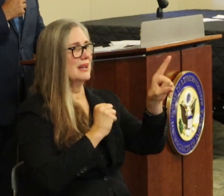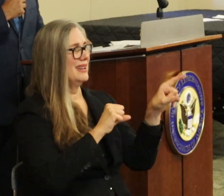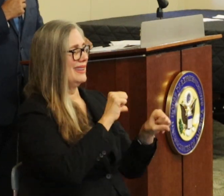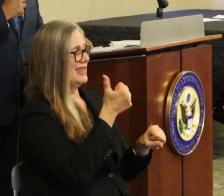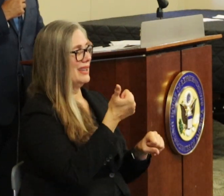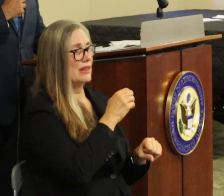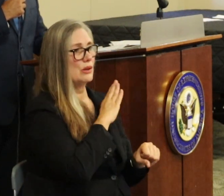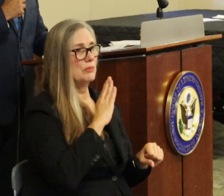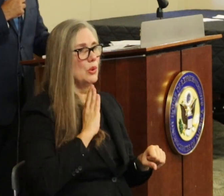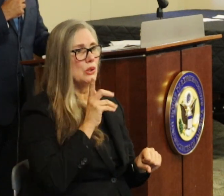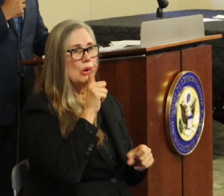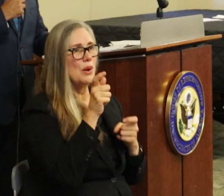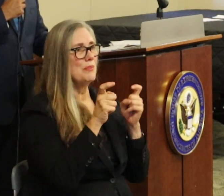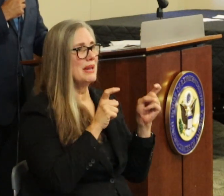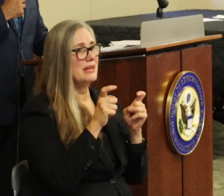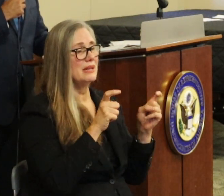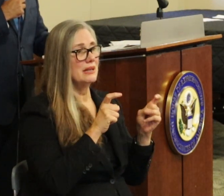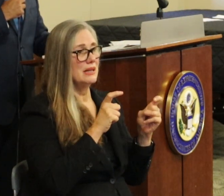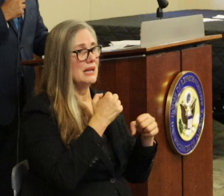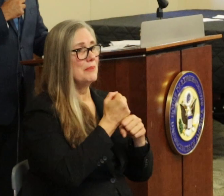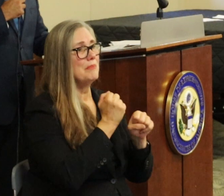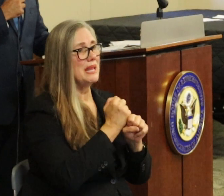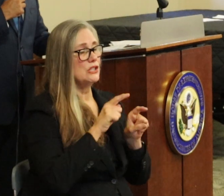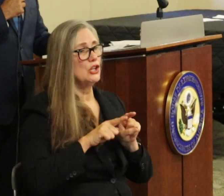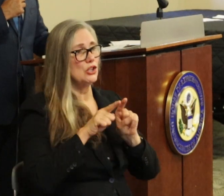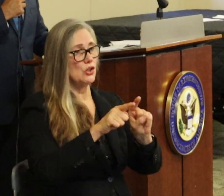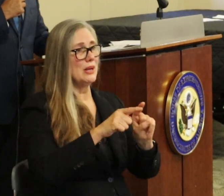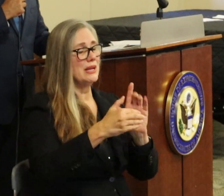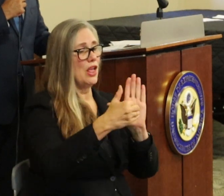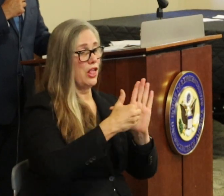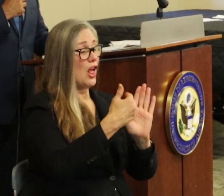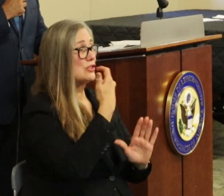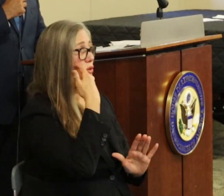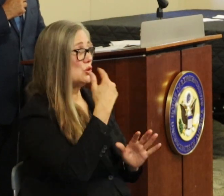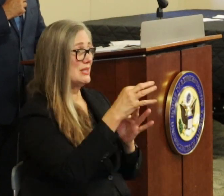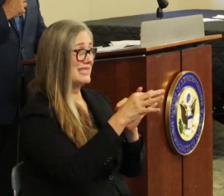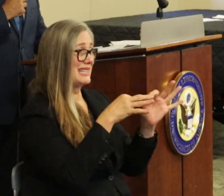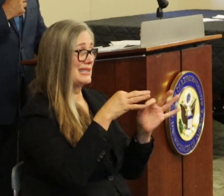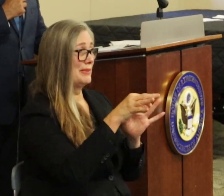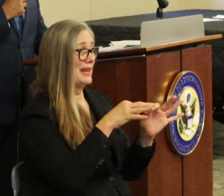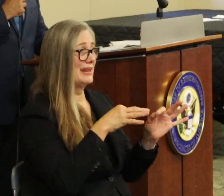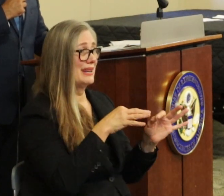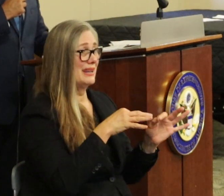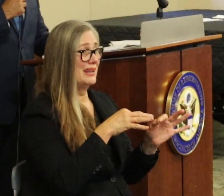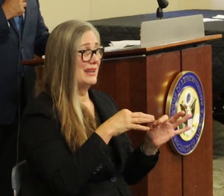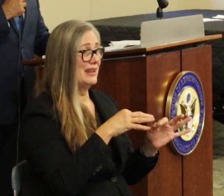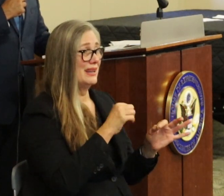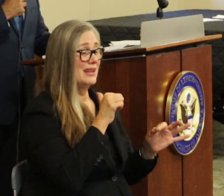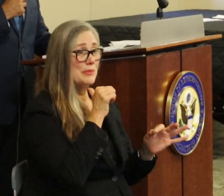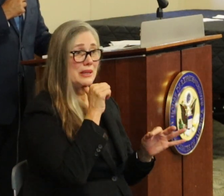that manages things was created in the lawsuit that you made reference to, but it is a